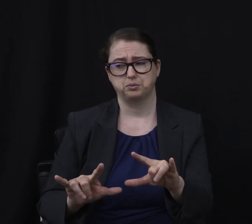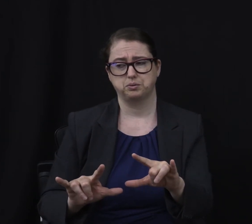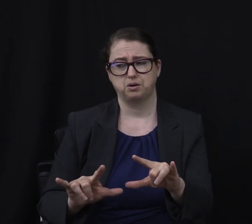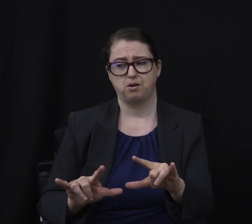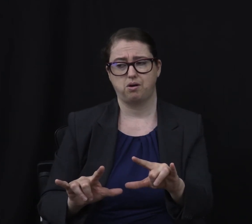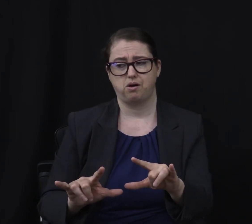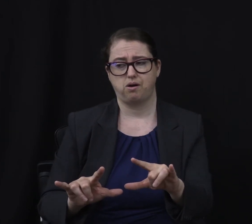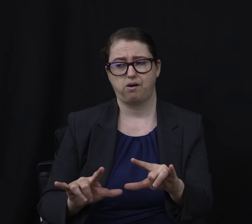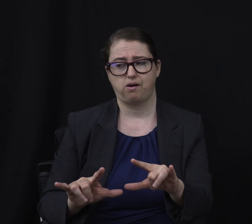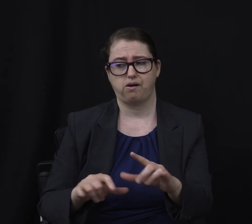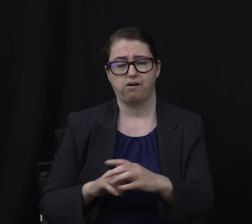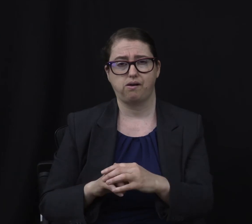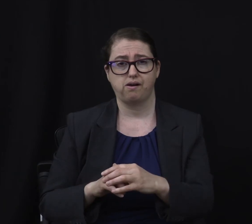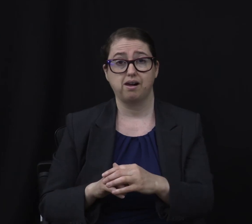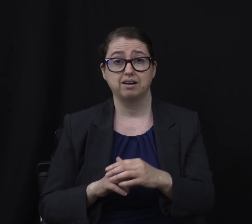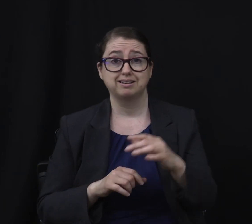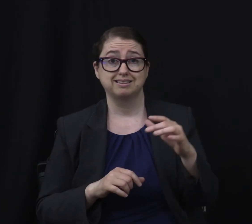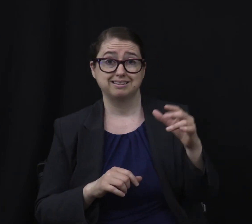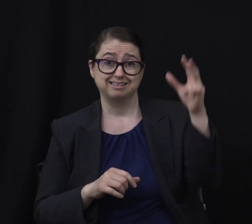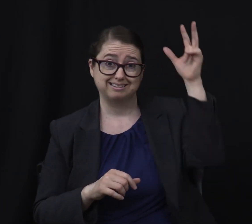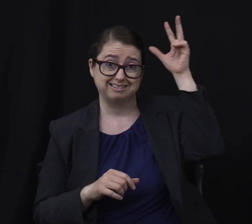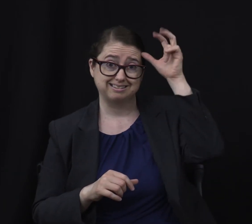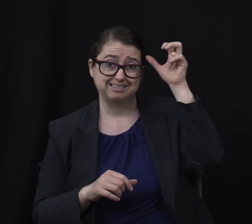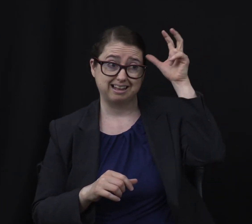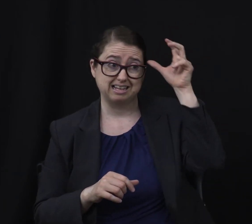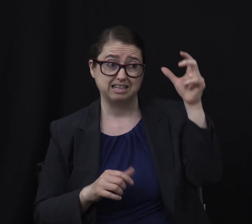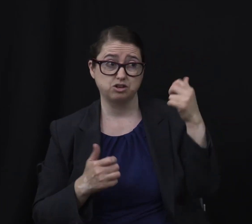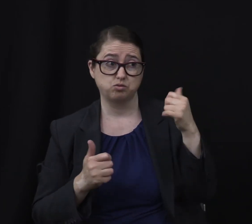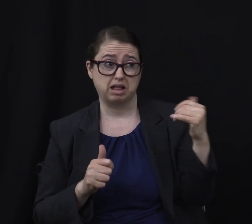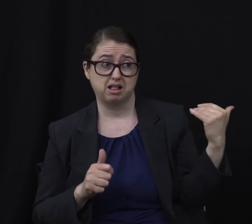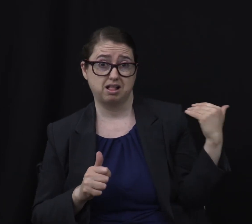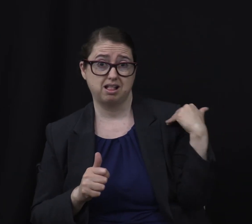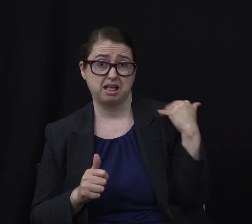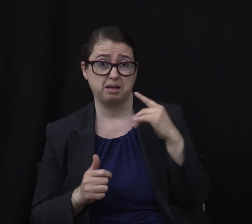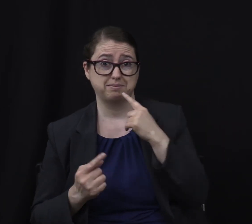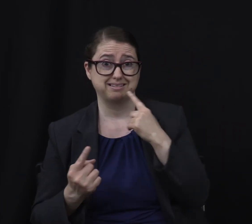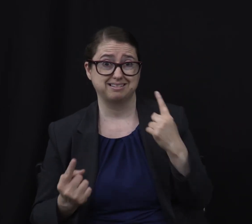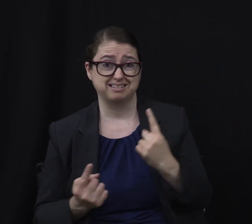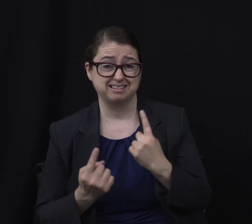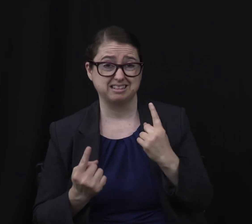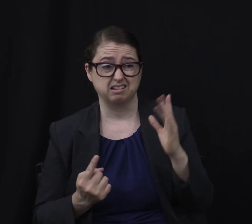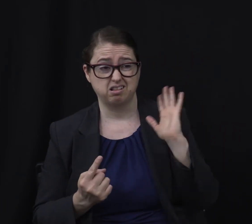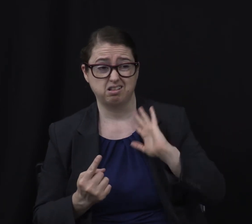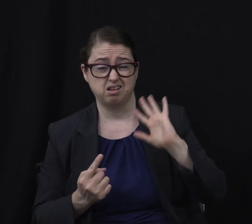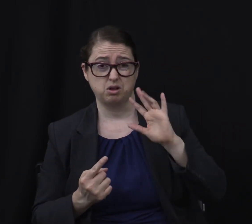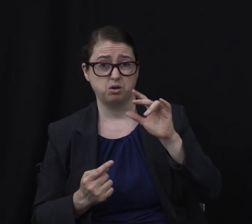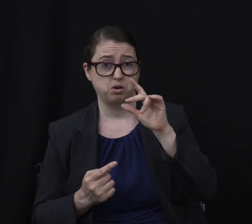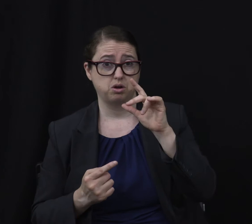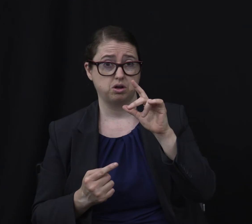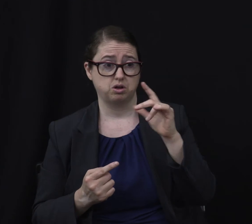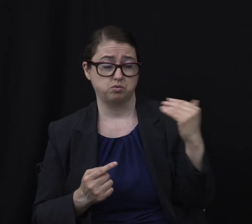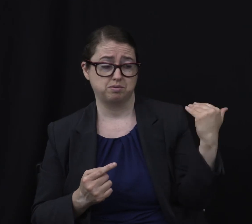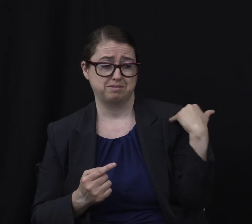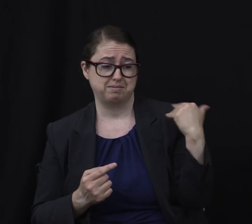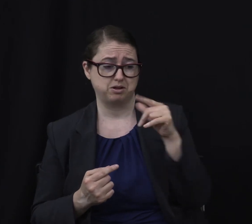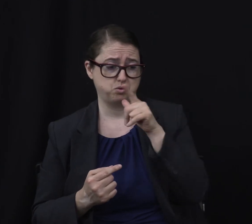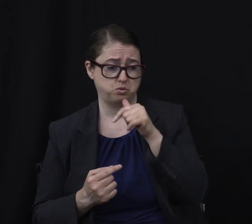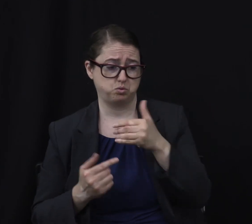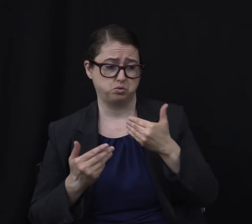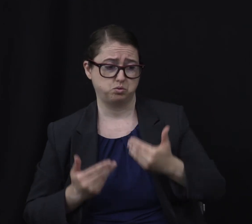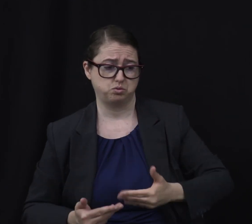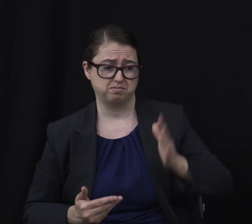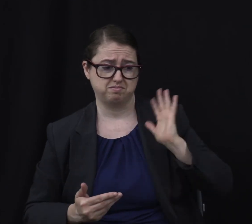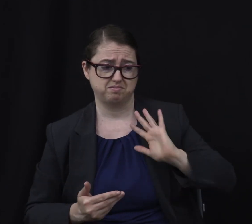And when Satan tries to bring up the sins of my past and remind me of who I used to be instead of who God has now made me,